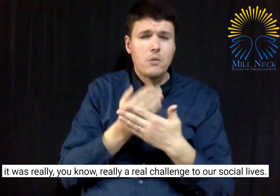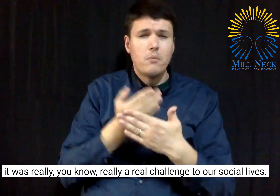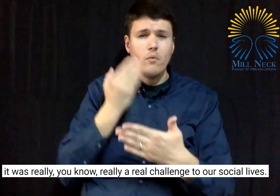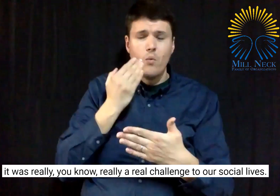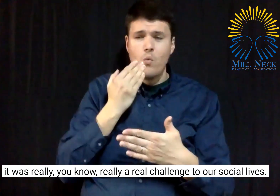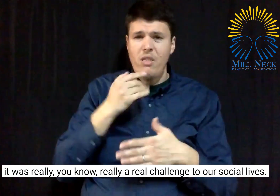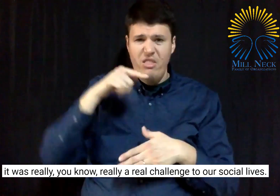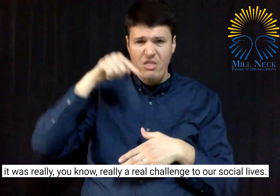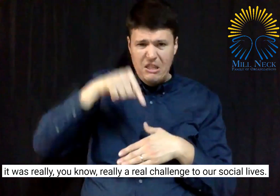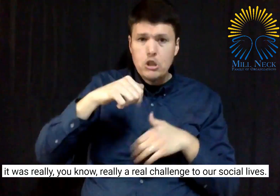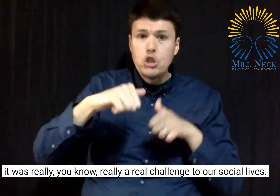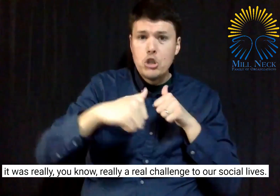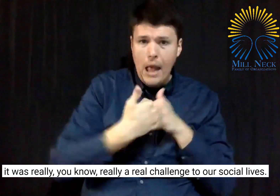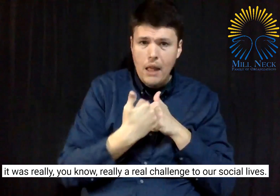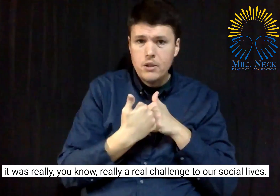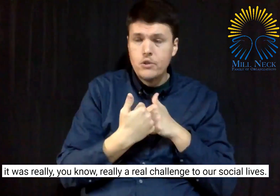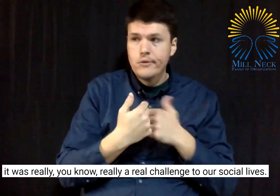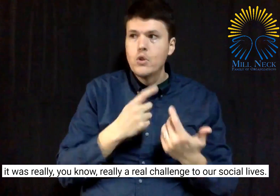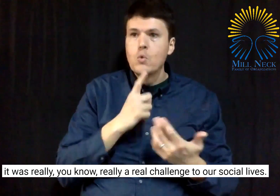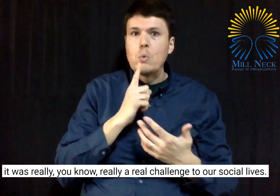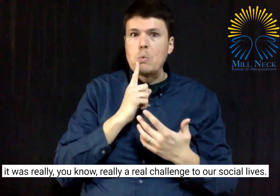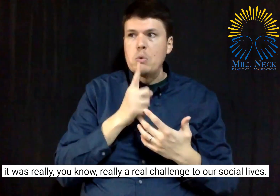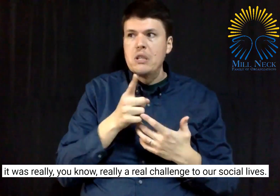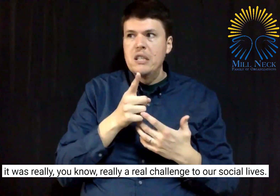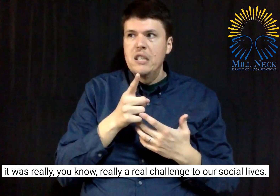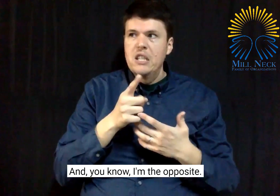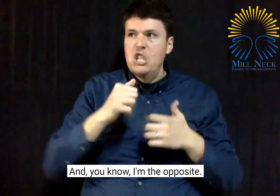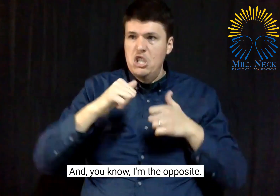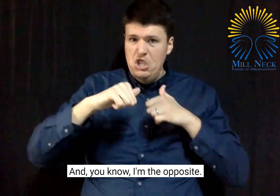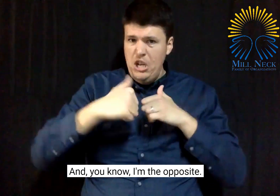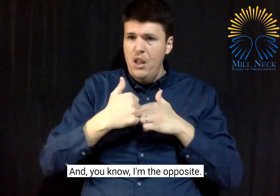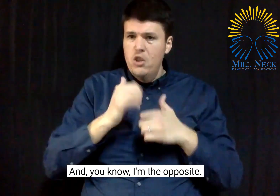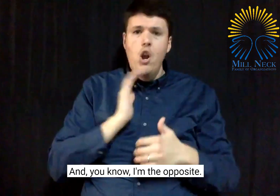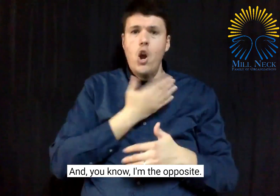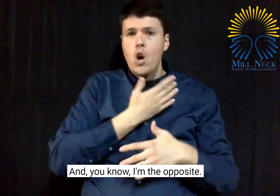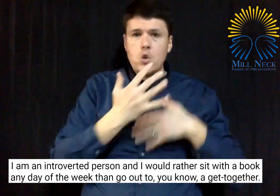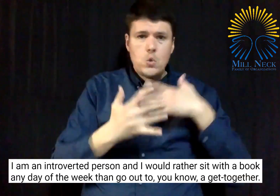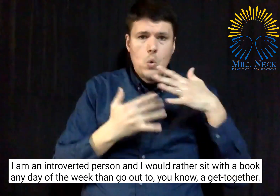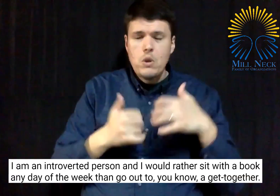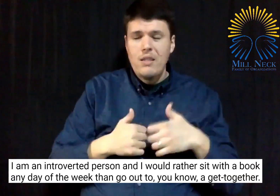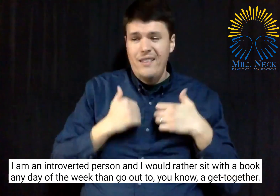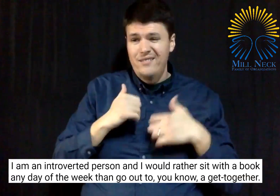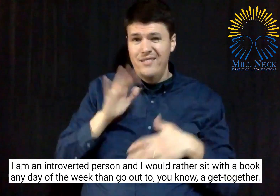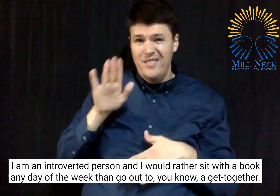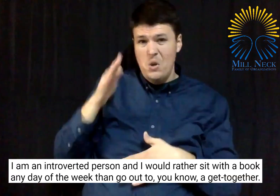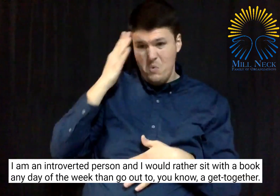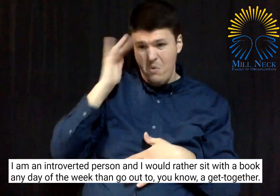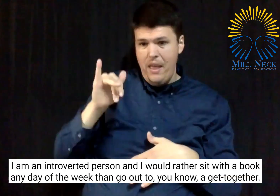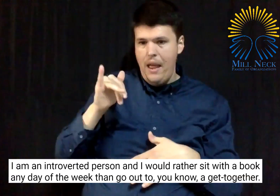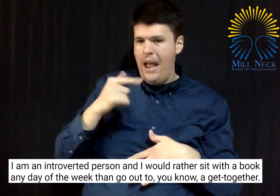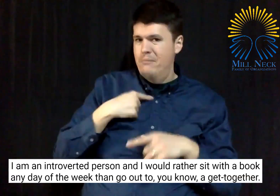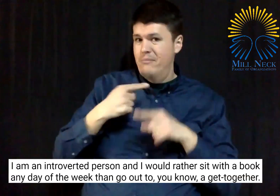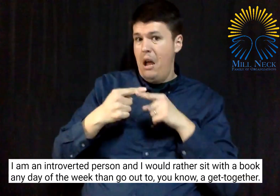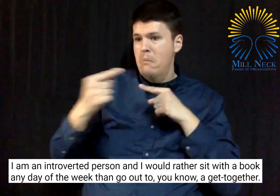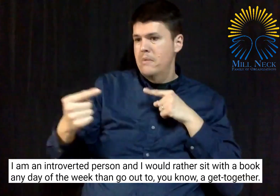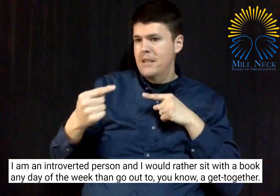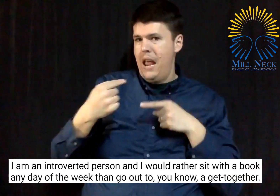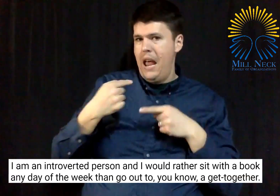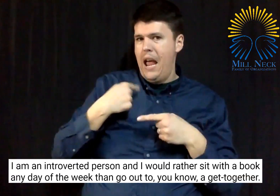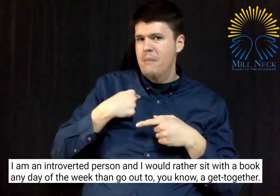really a real challenge to our social lives. And, I'm the opposite. I'm an introverted person and I would rather sit with a book